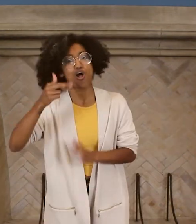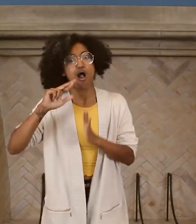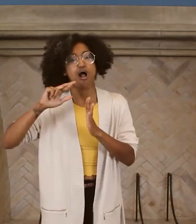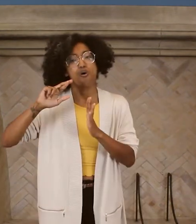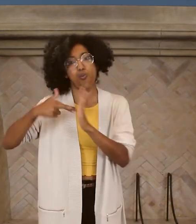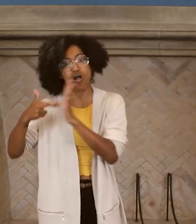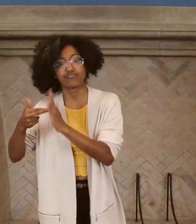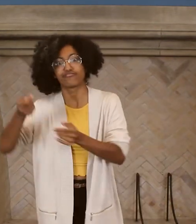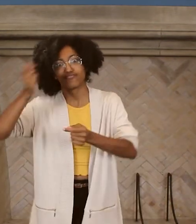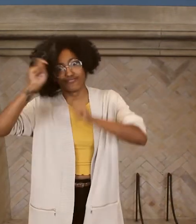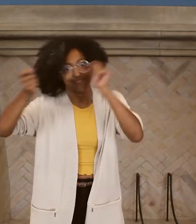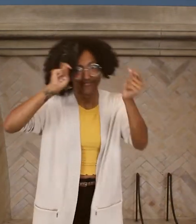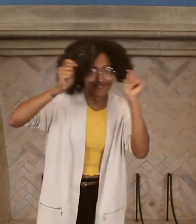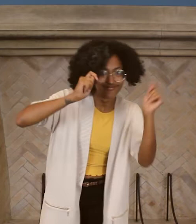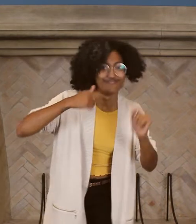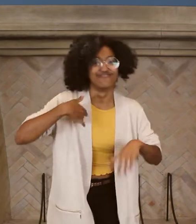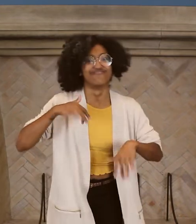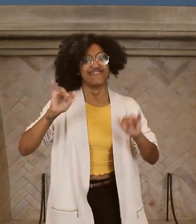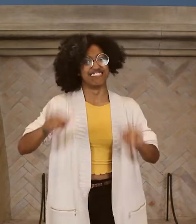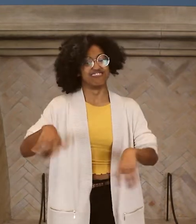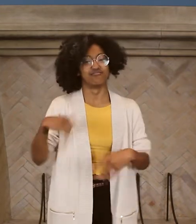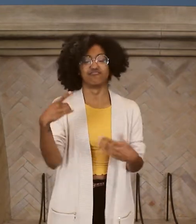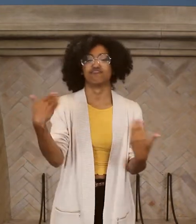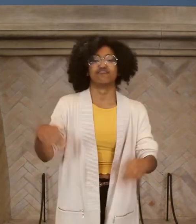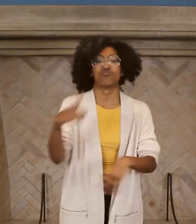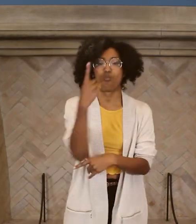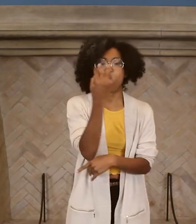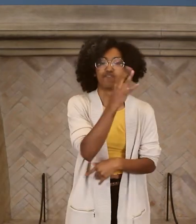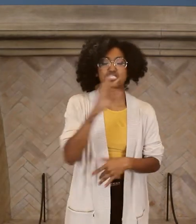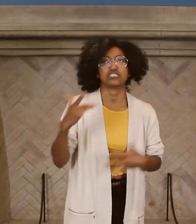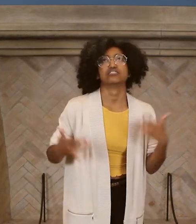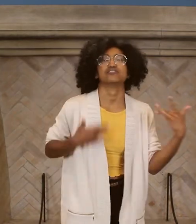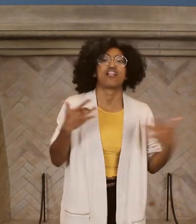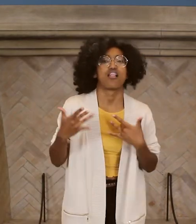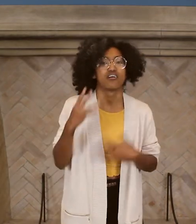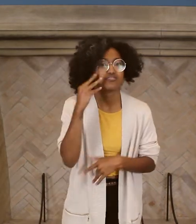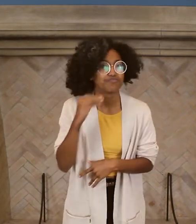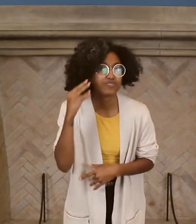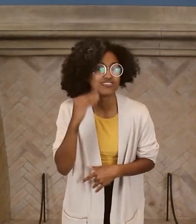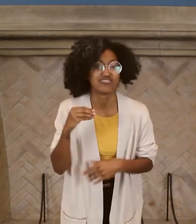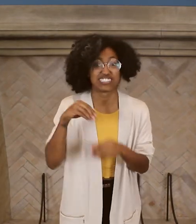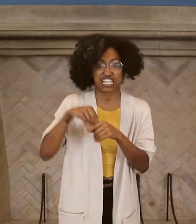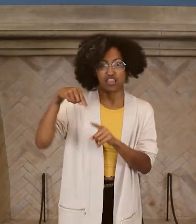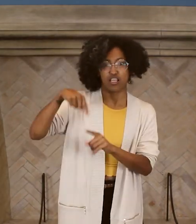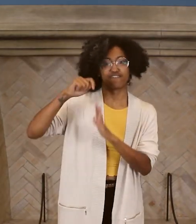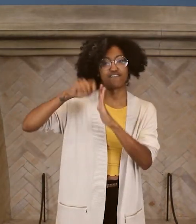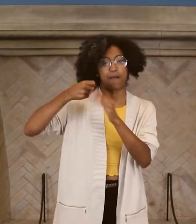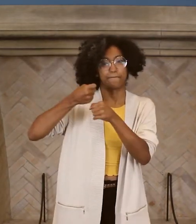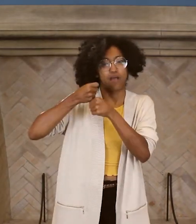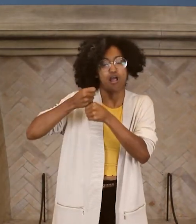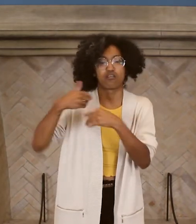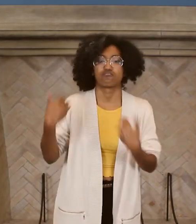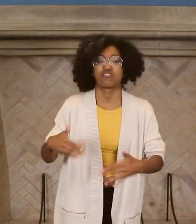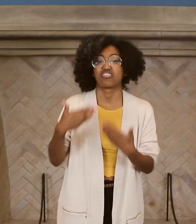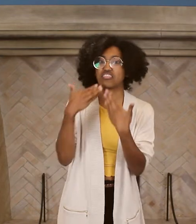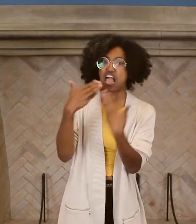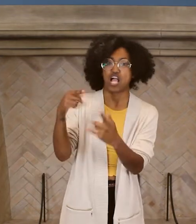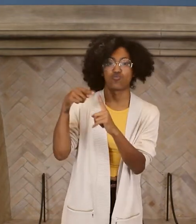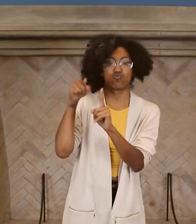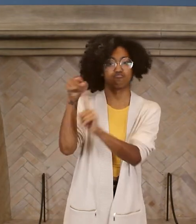And now I have many hats because now I have different responsibilities. In this filmmaking, I do want to say a